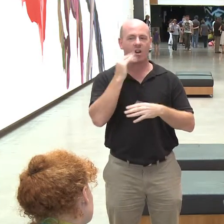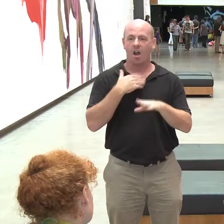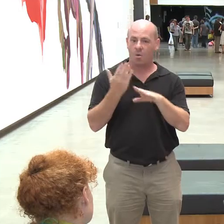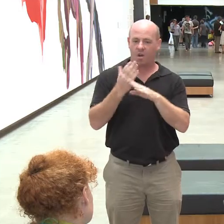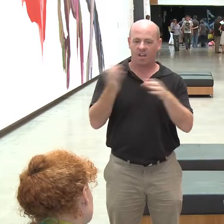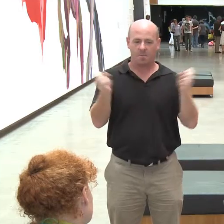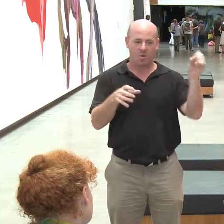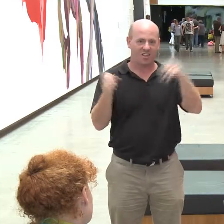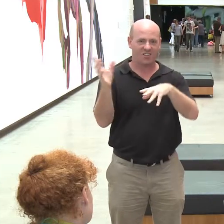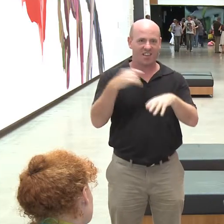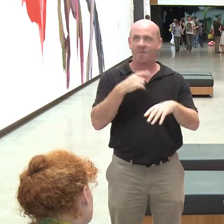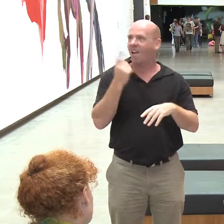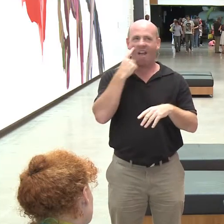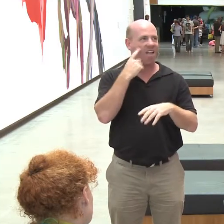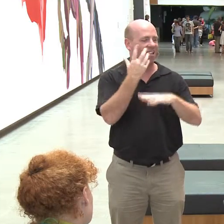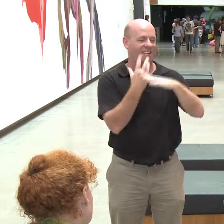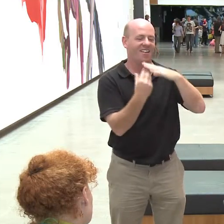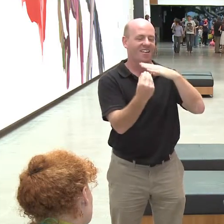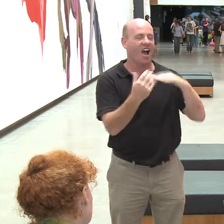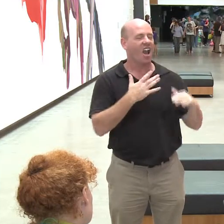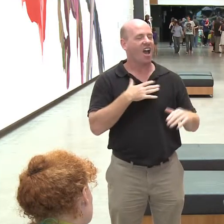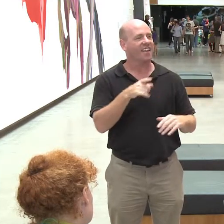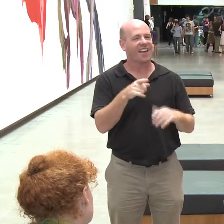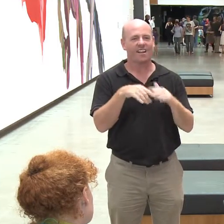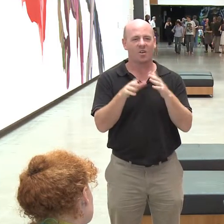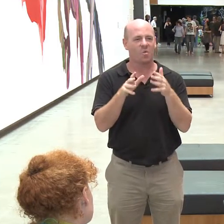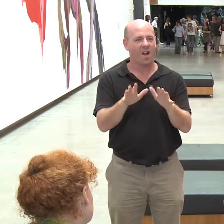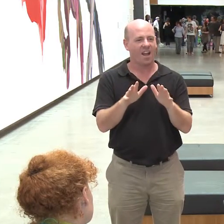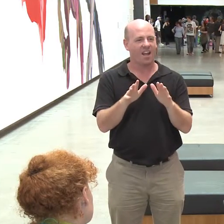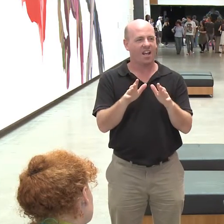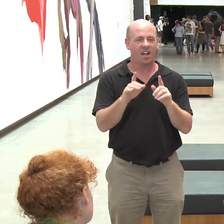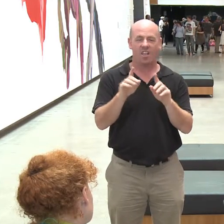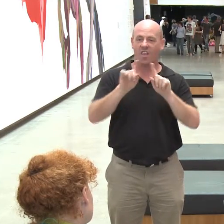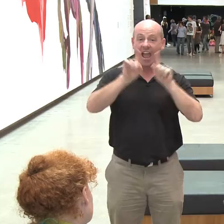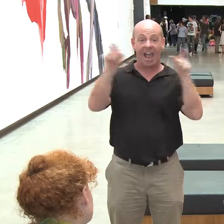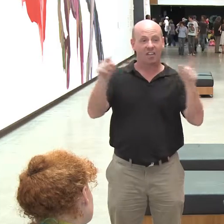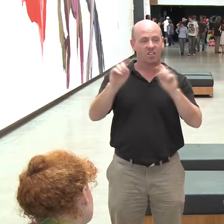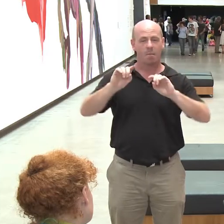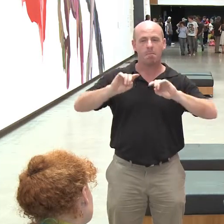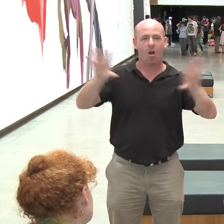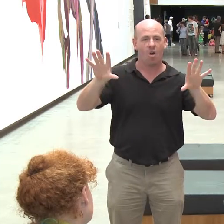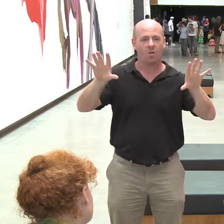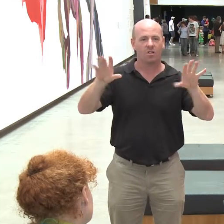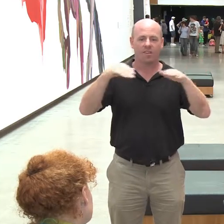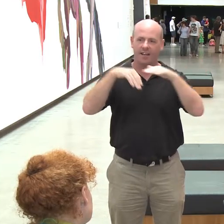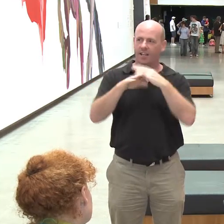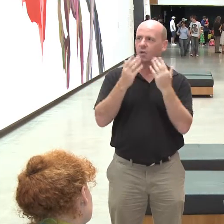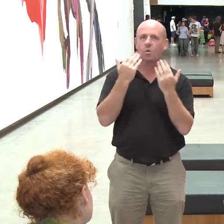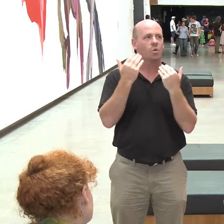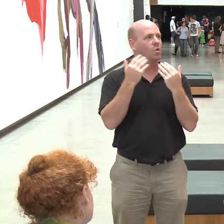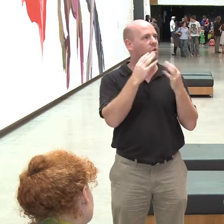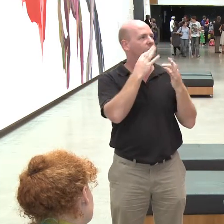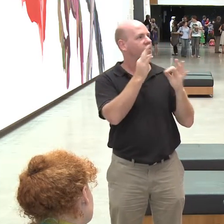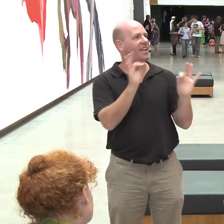putting it together. And I think I sort of like that in a way, the boldness of the outside and then the contrast to the experience